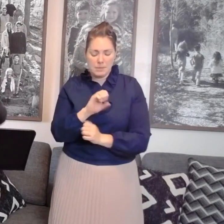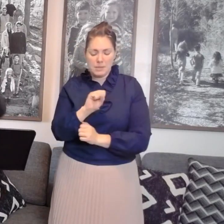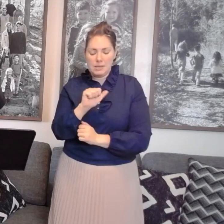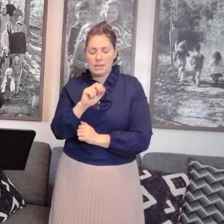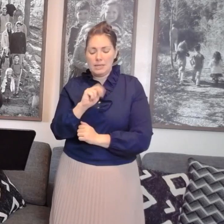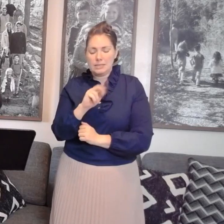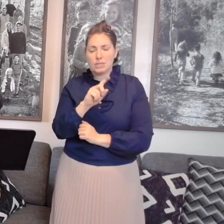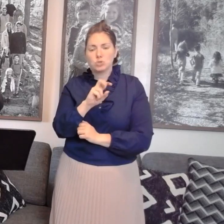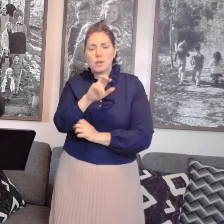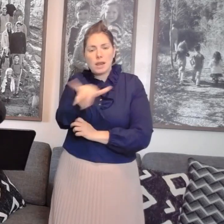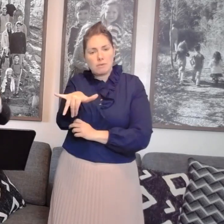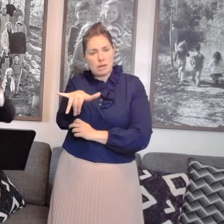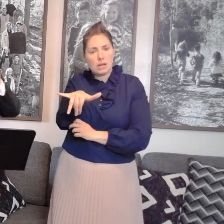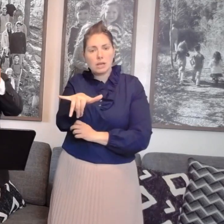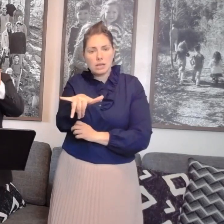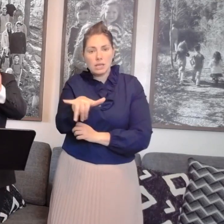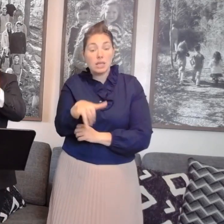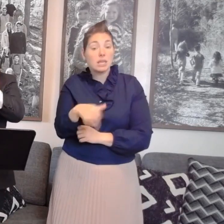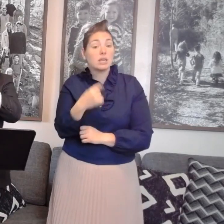things like,